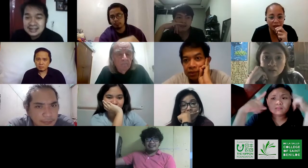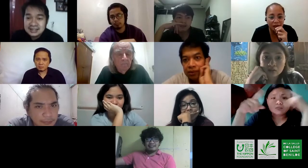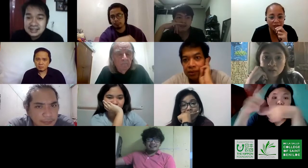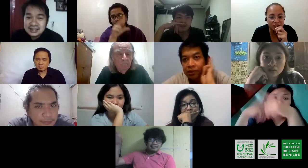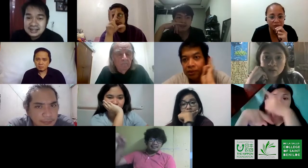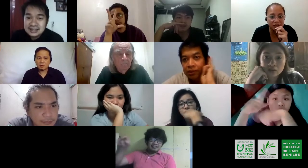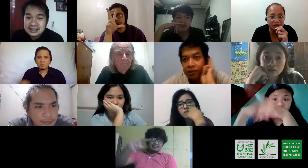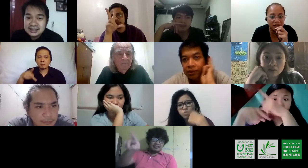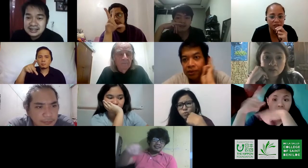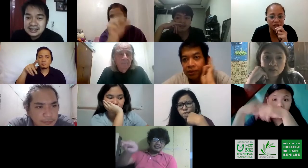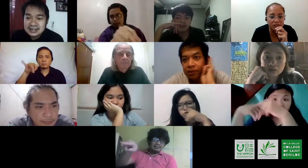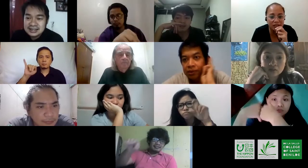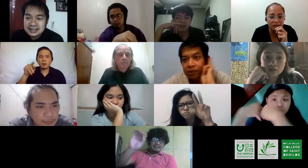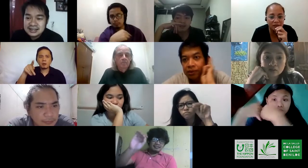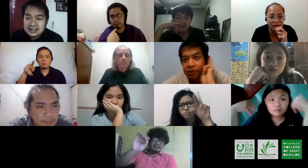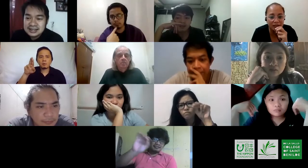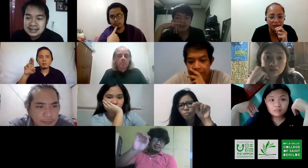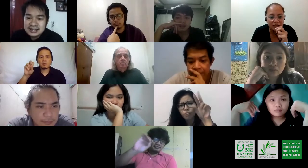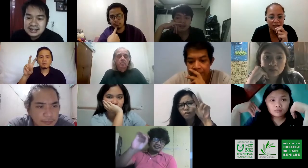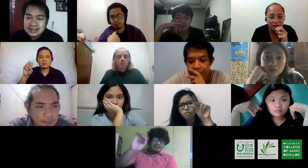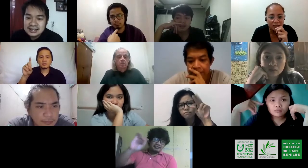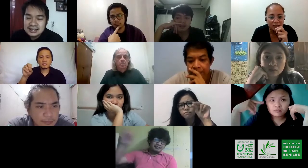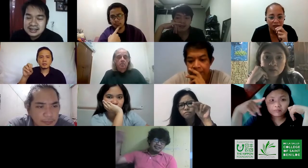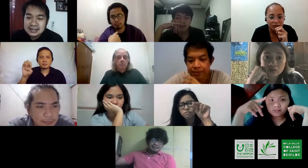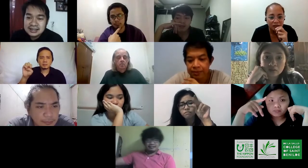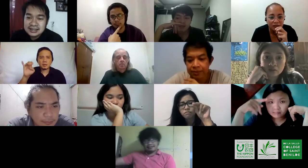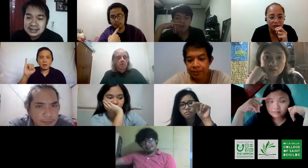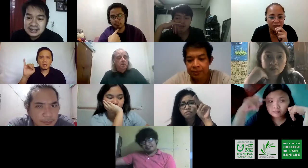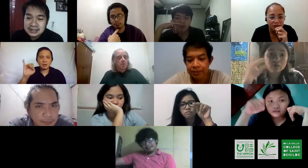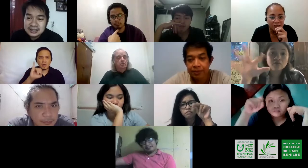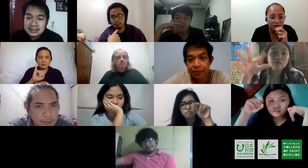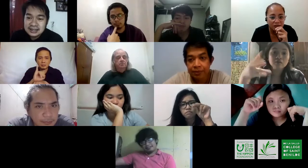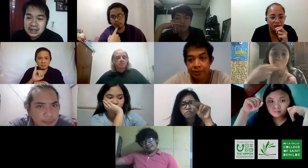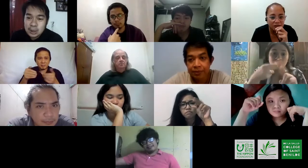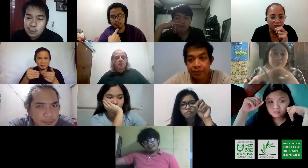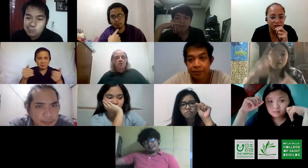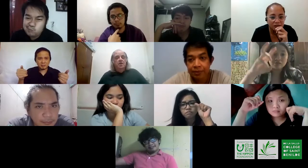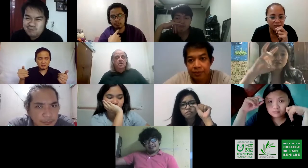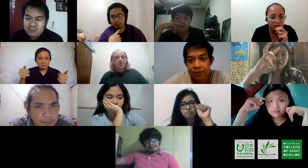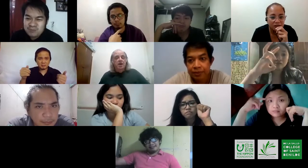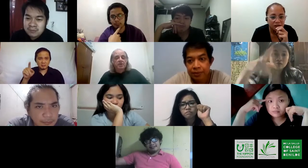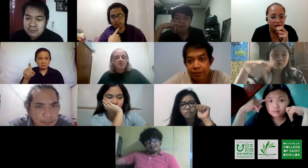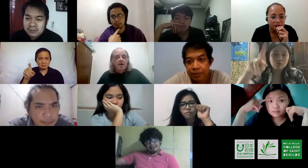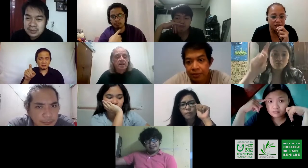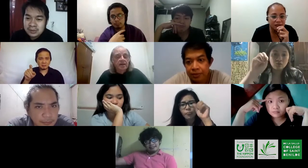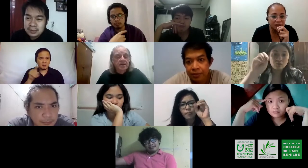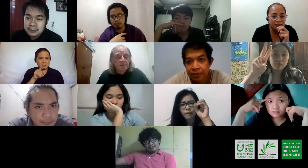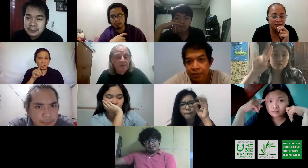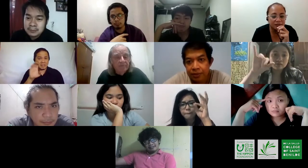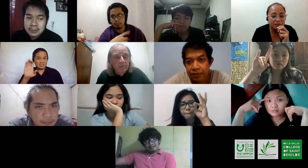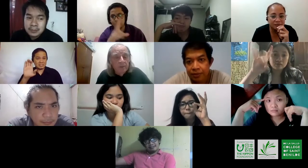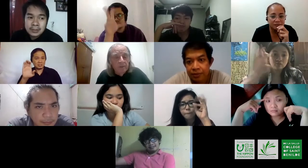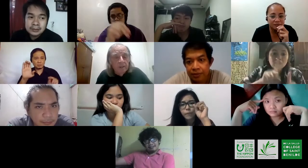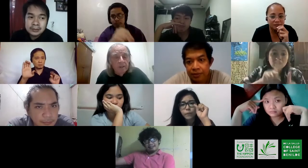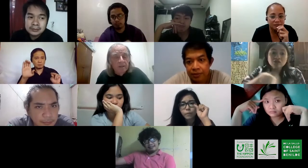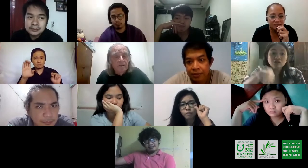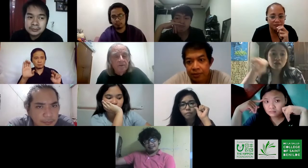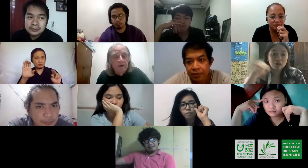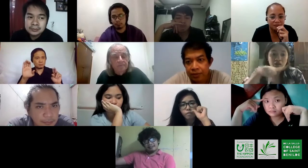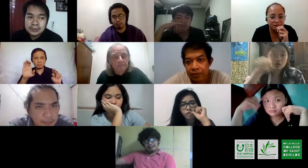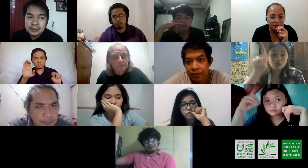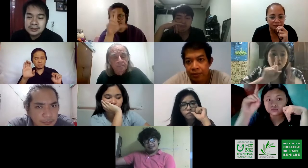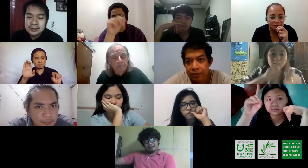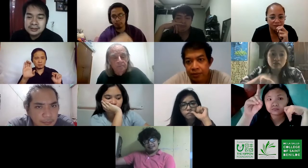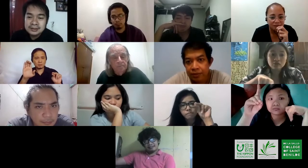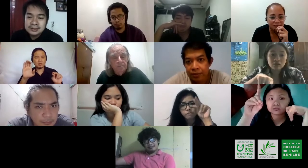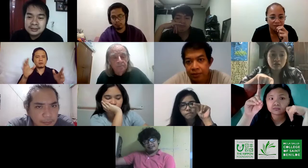Wait, Jasmine saying the answer is C, right? No. Providence Island has a deaf community, yes or